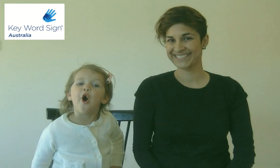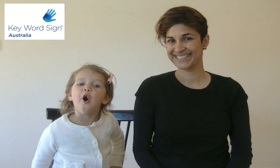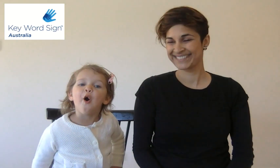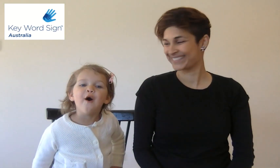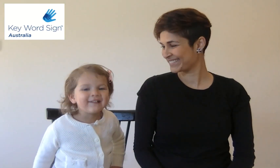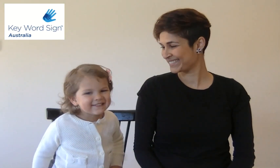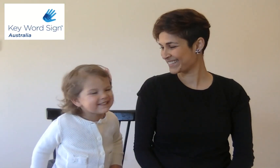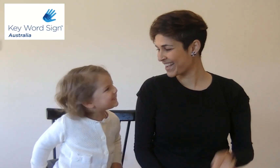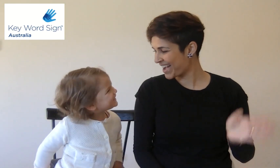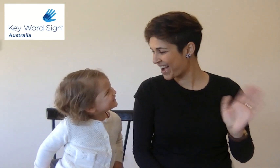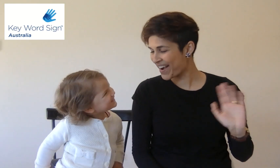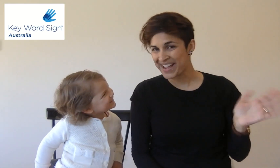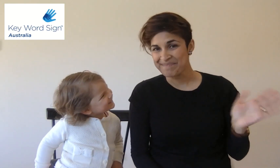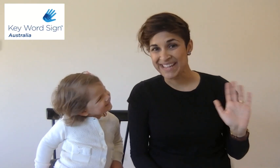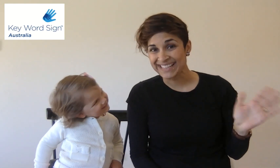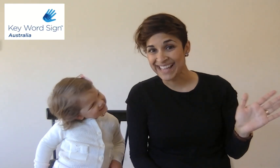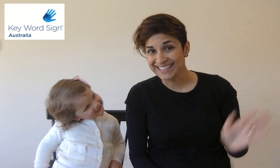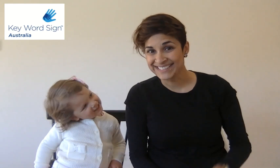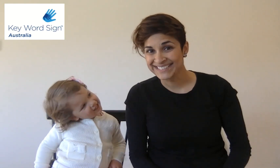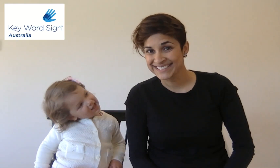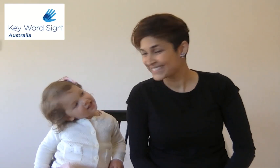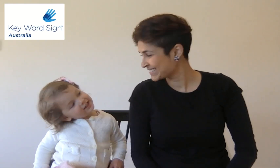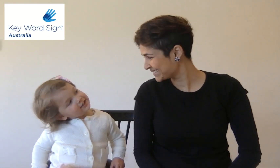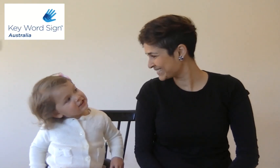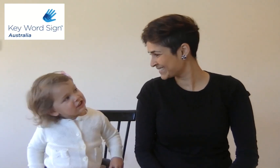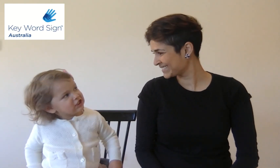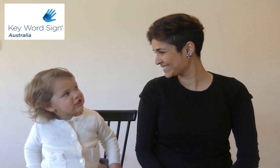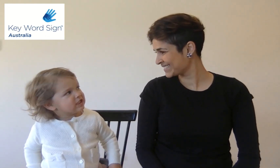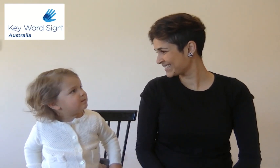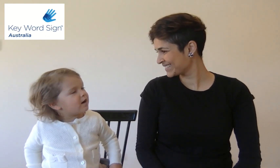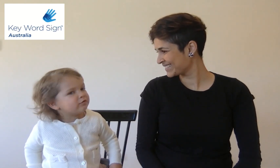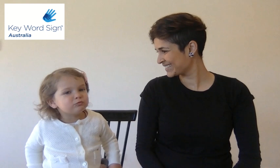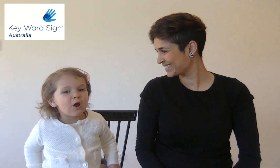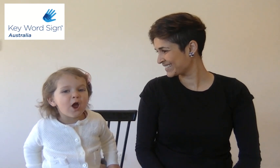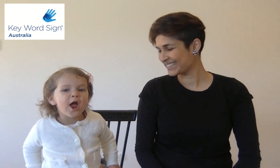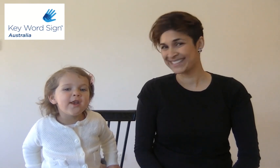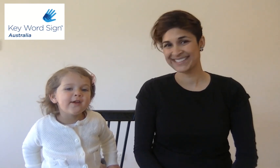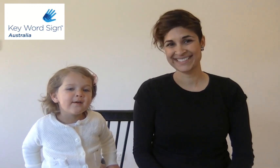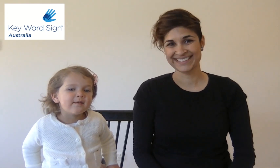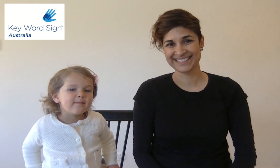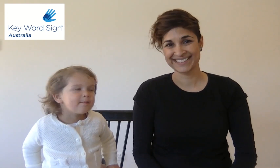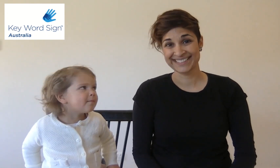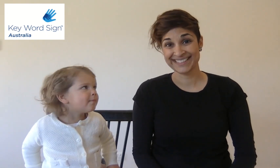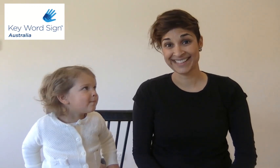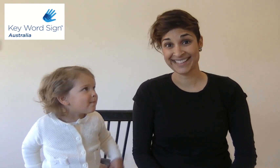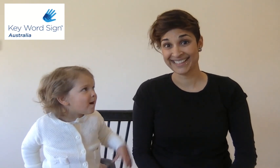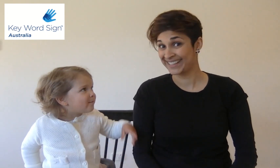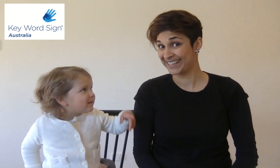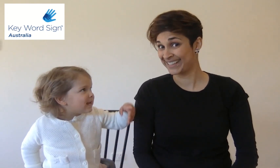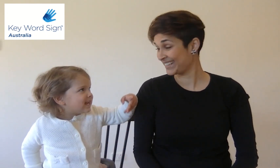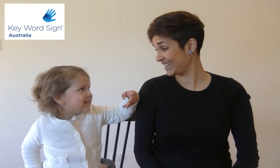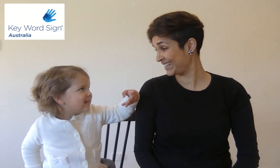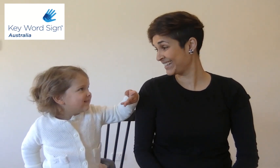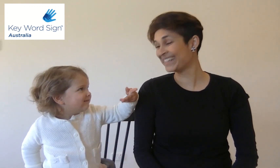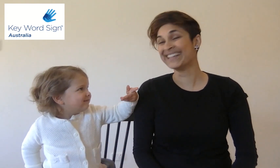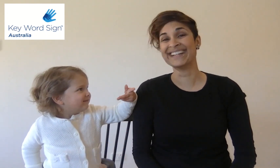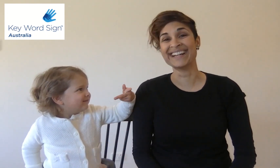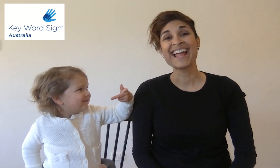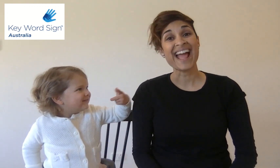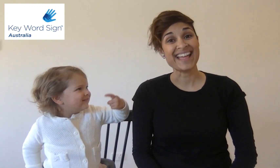Oh, Hi Mila. this is my friend, Mommy. And